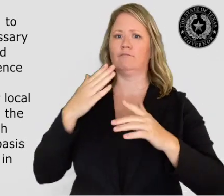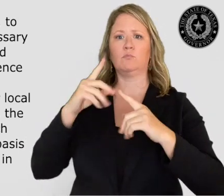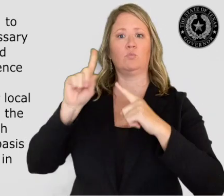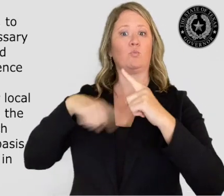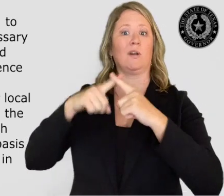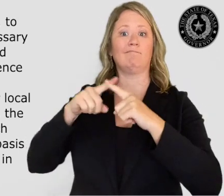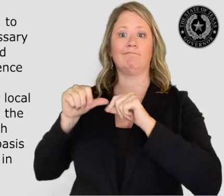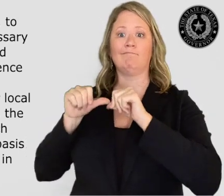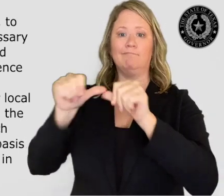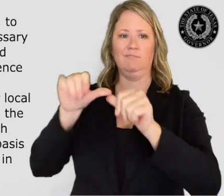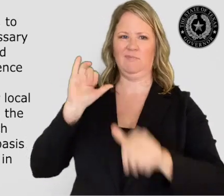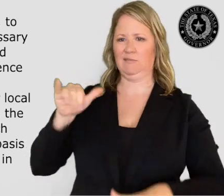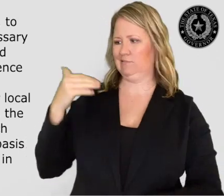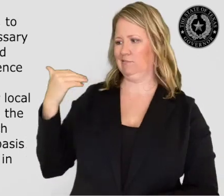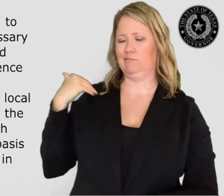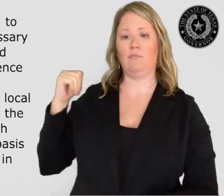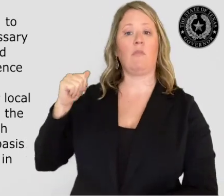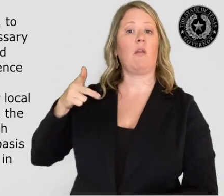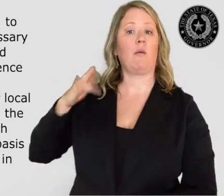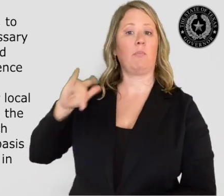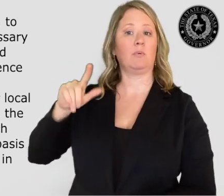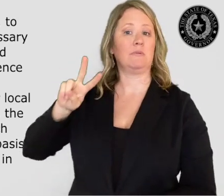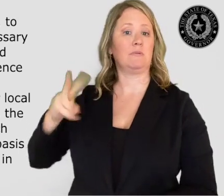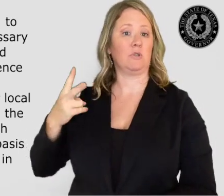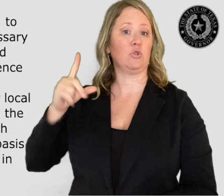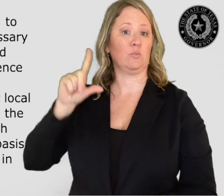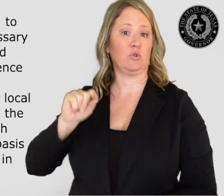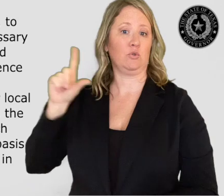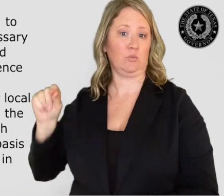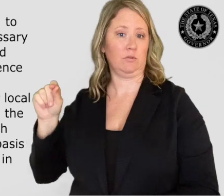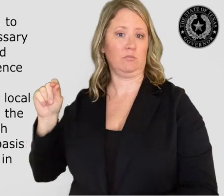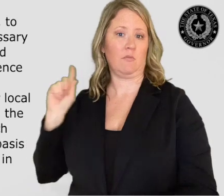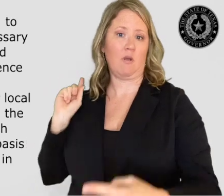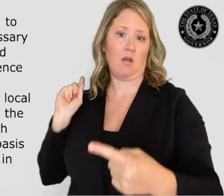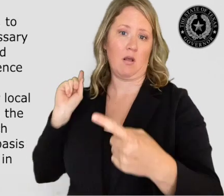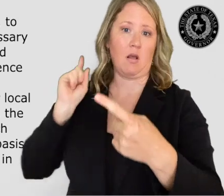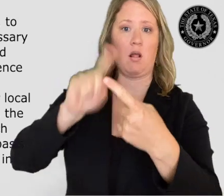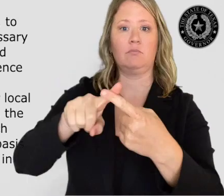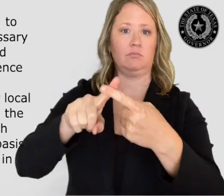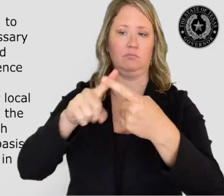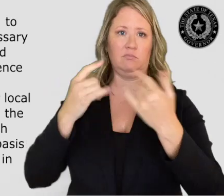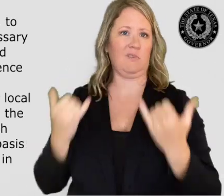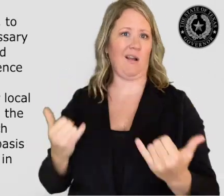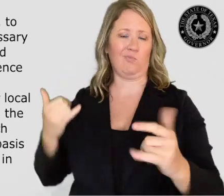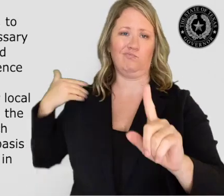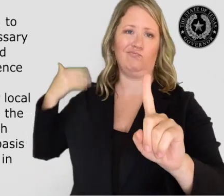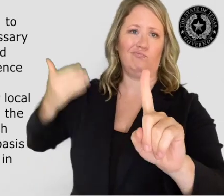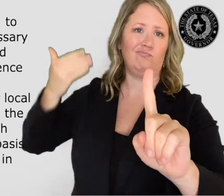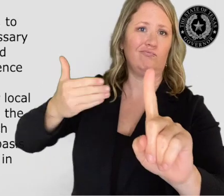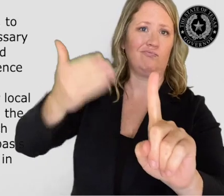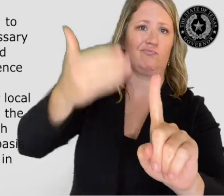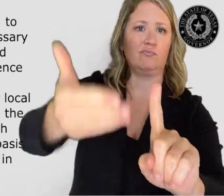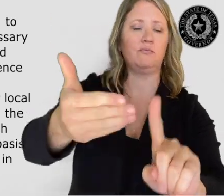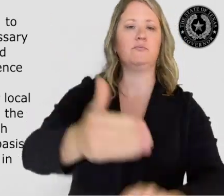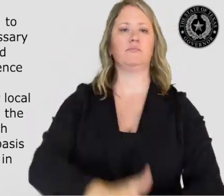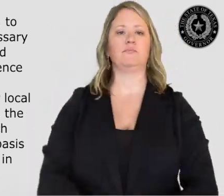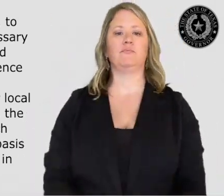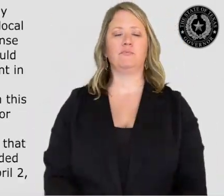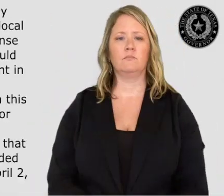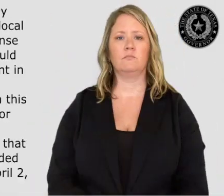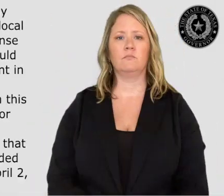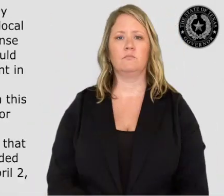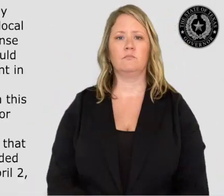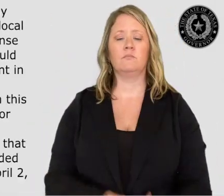nullify the existence of any prior or existing state or local executive order, the violation of which could form the basis for confinement in